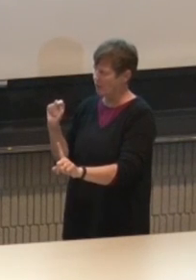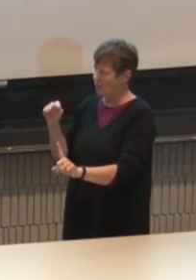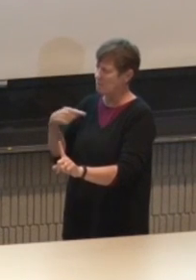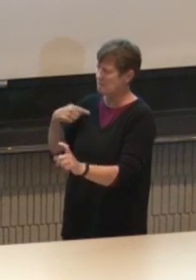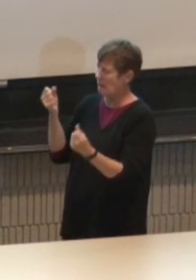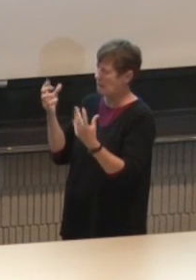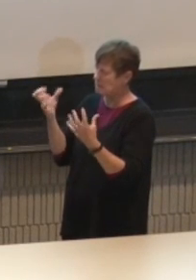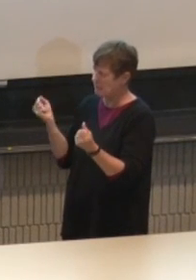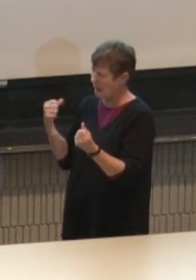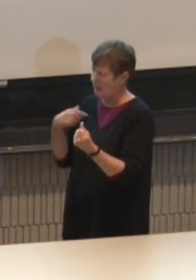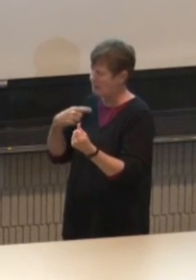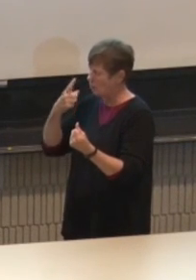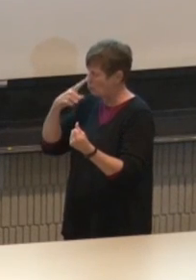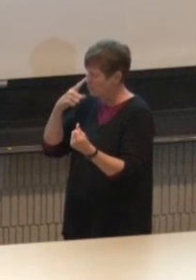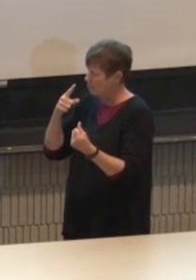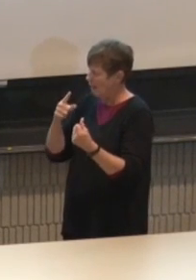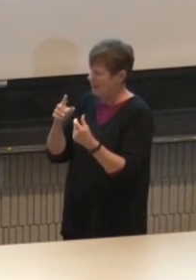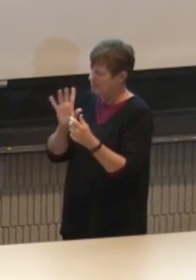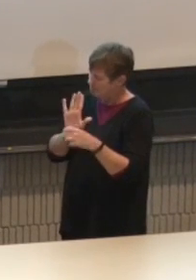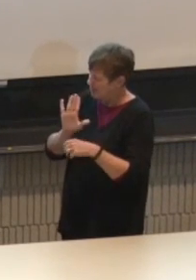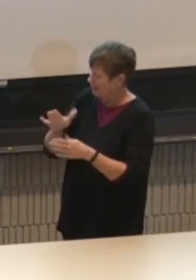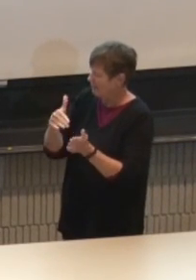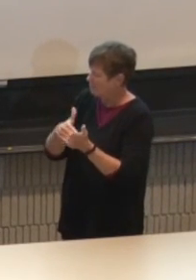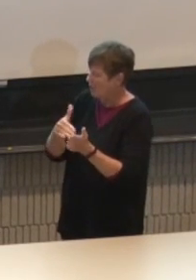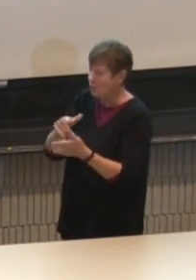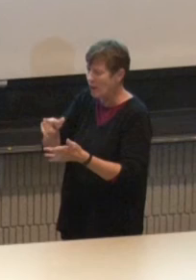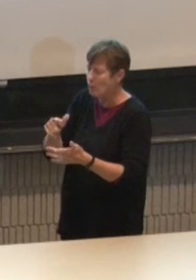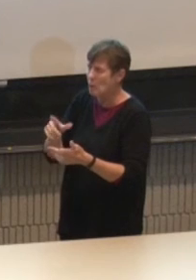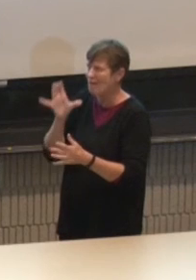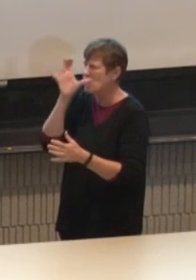so they wouldn't have to try so hard to reach out?